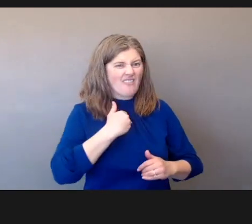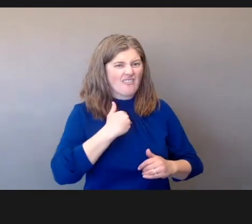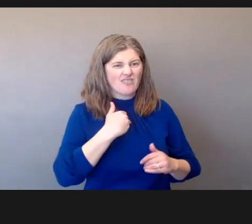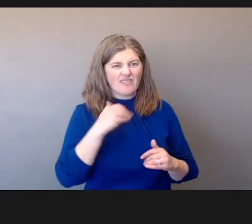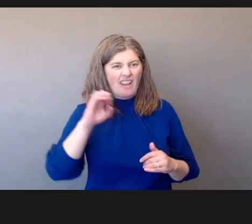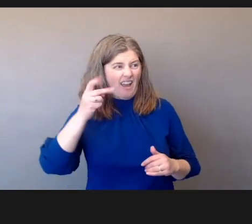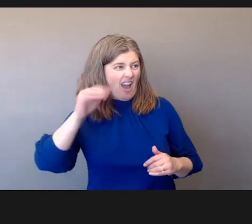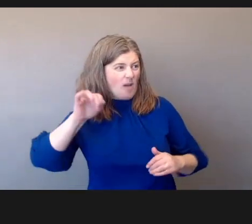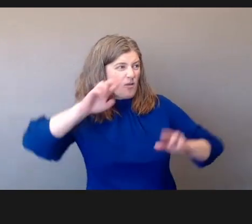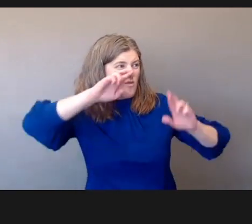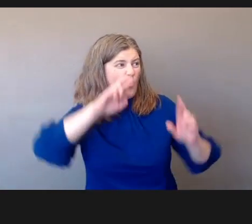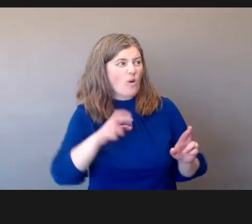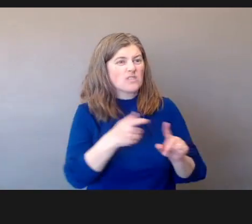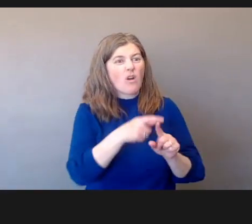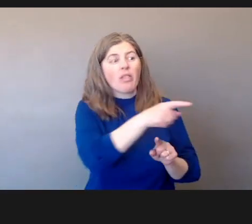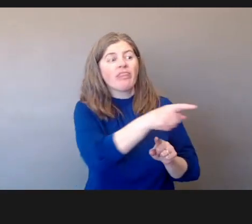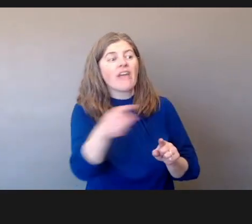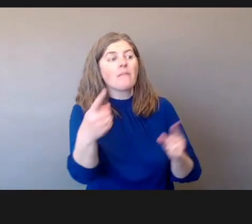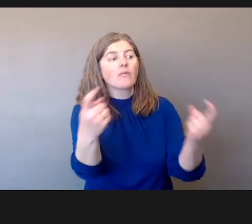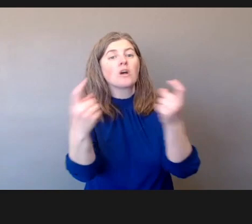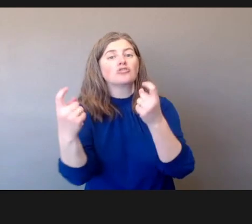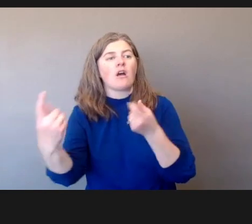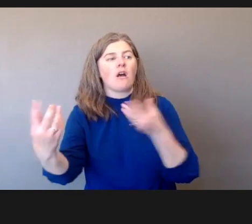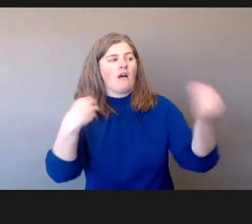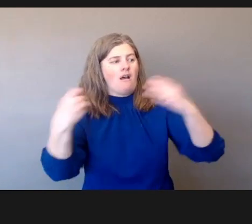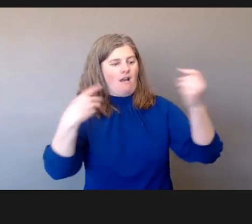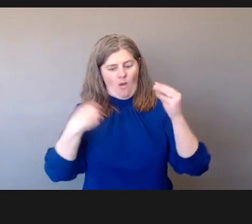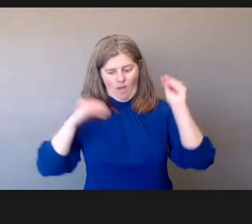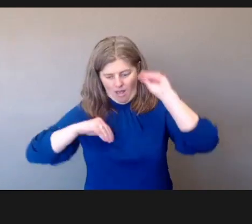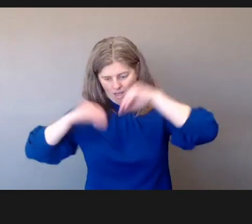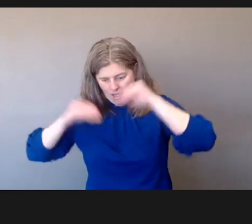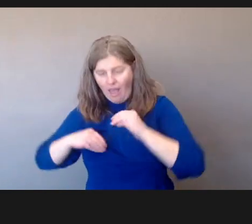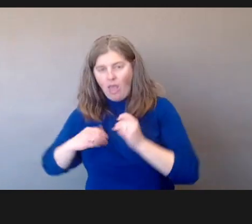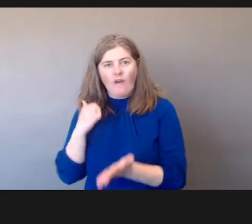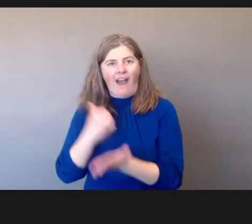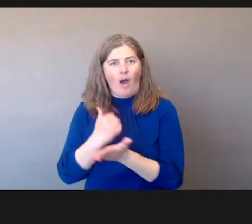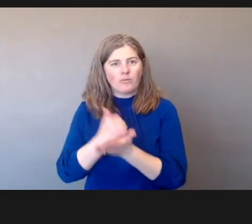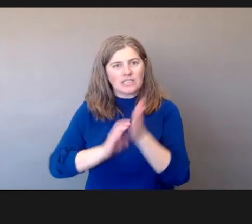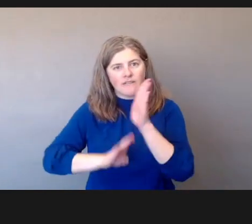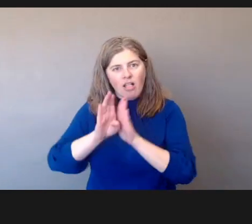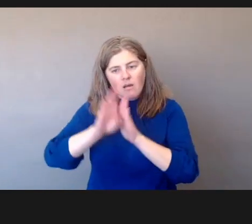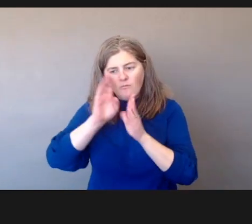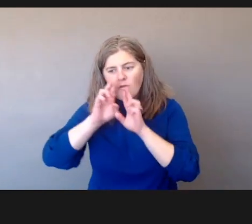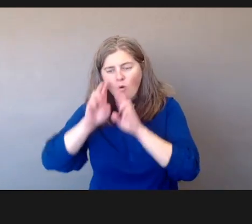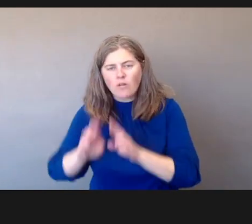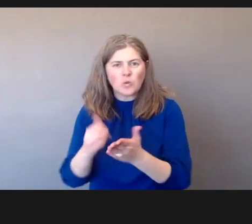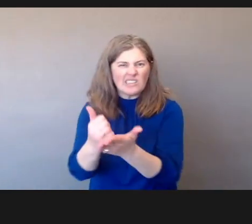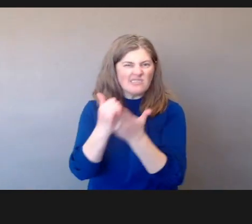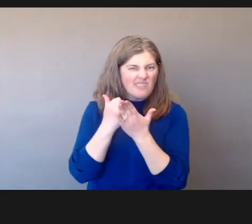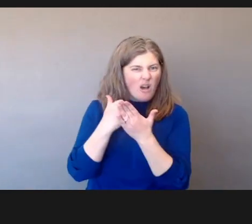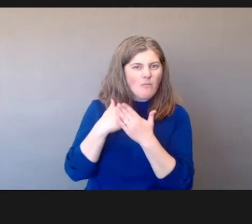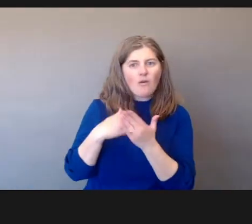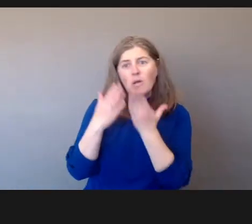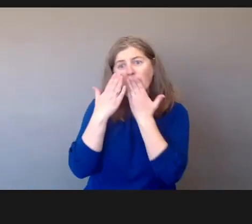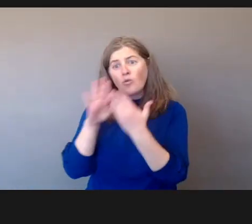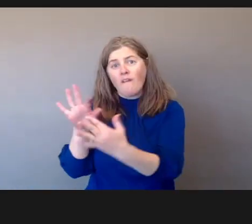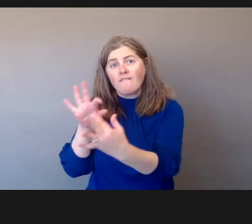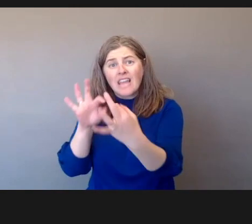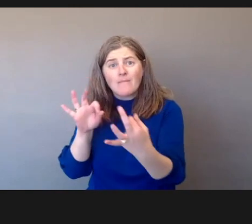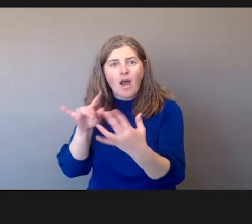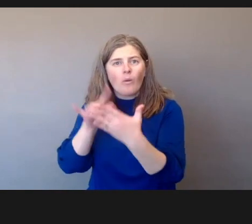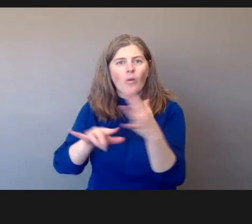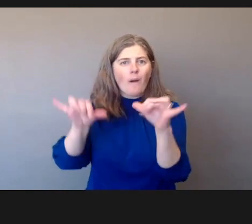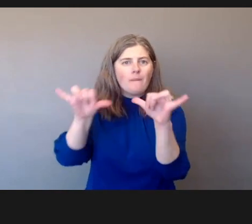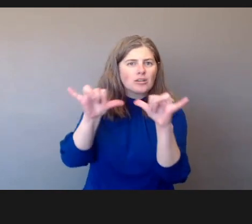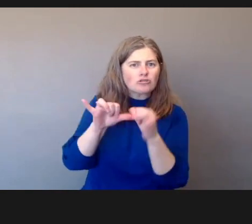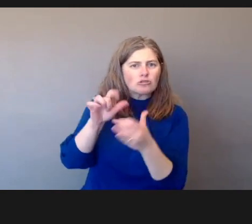reports came from reporters' questions. And so you've really helped us through the pandemic. You continue to help us. Appreciate your feedback on the measures you